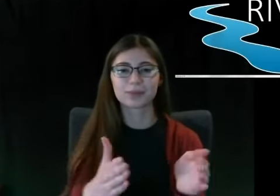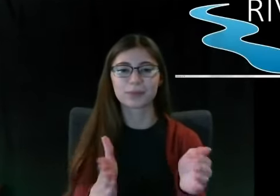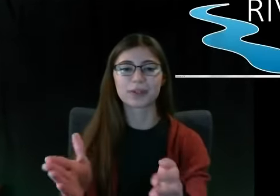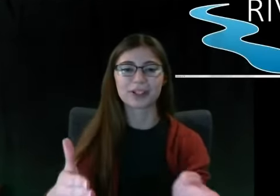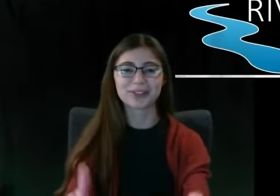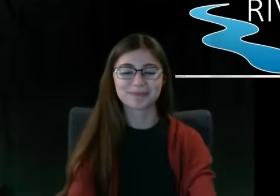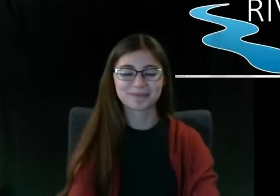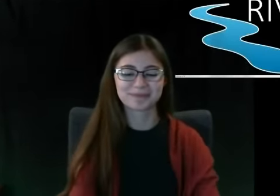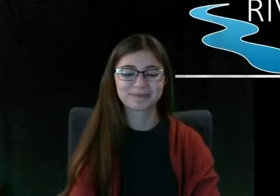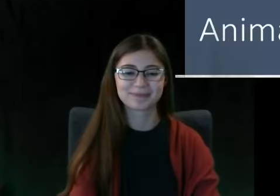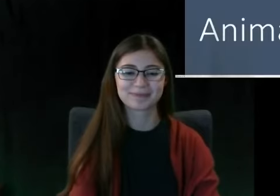River.